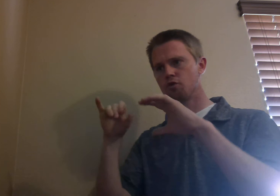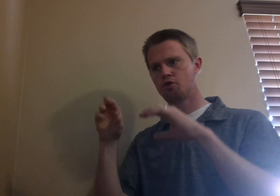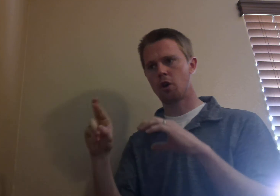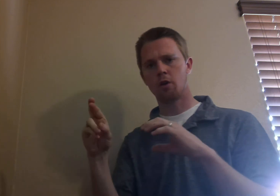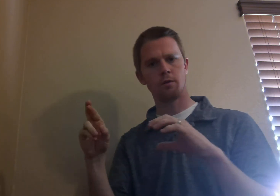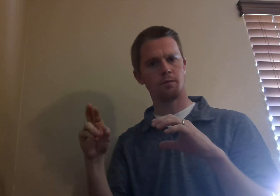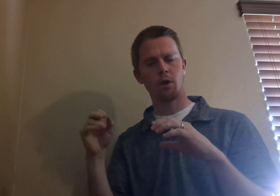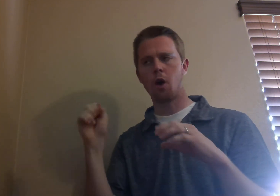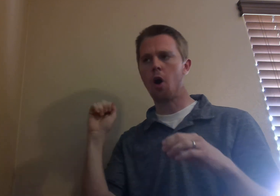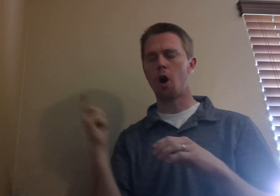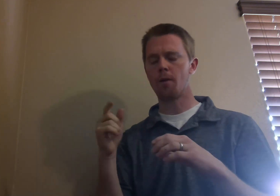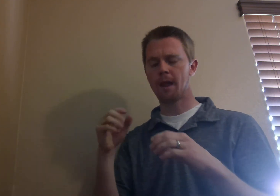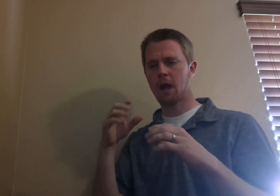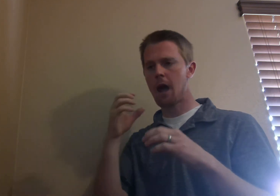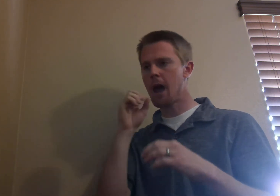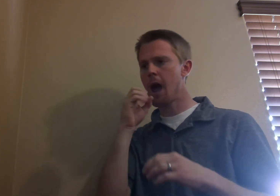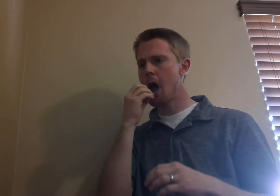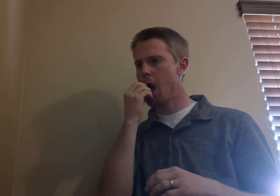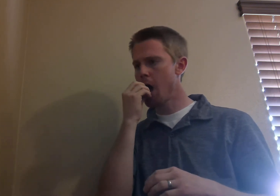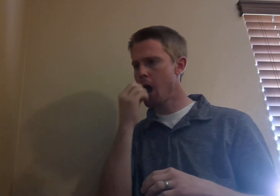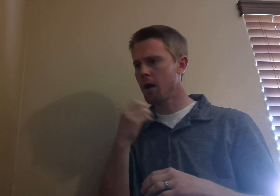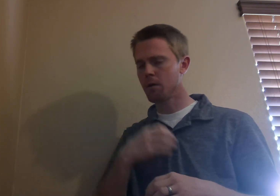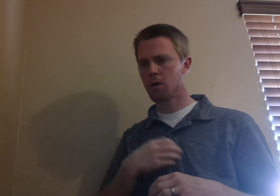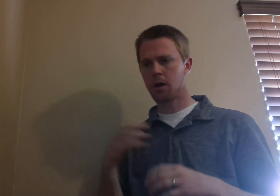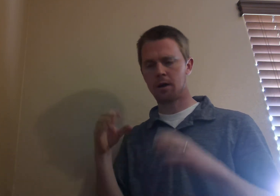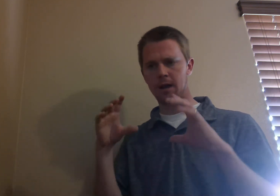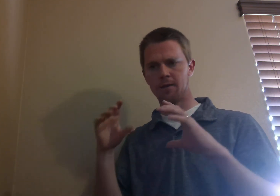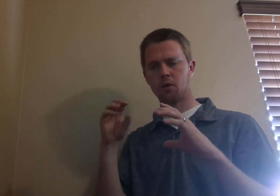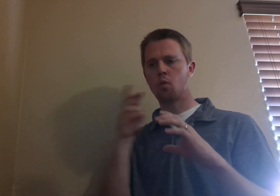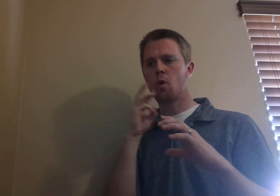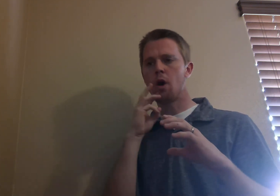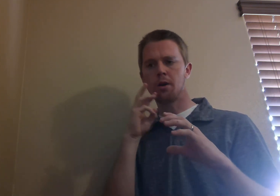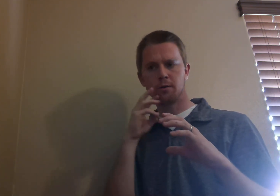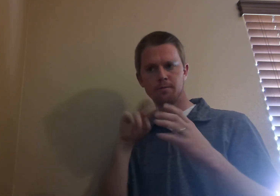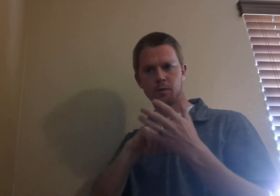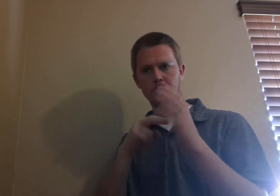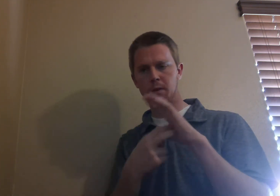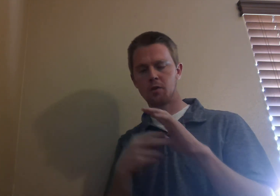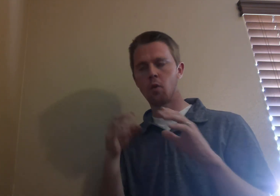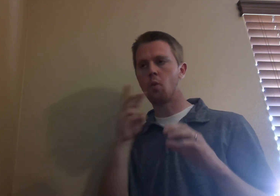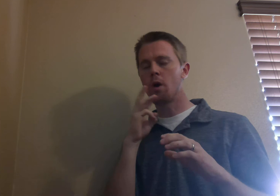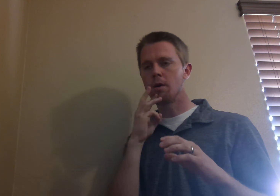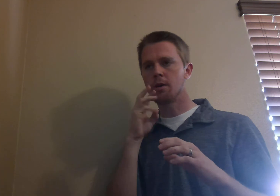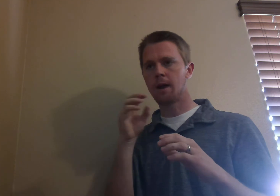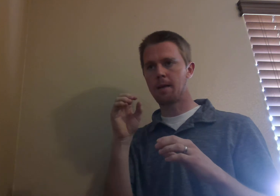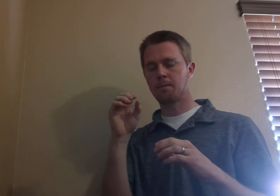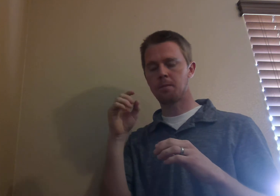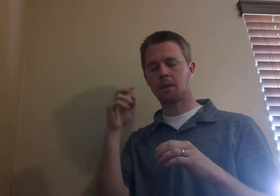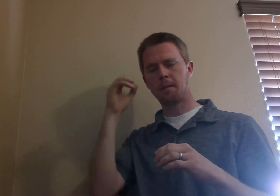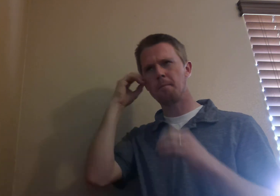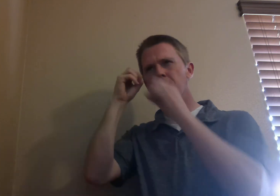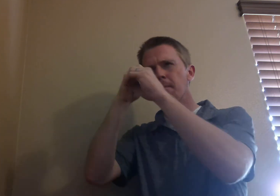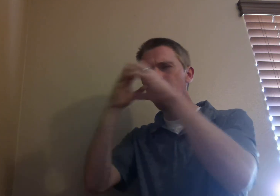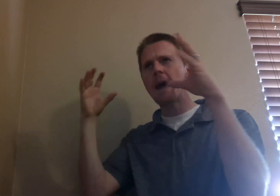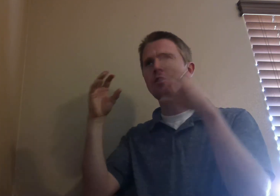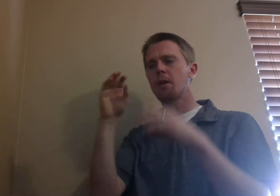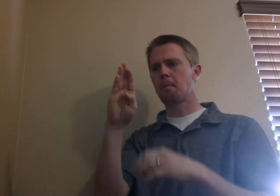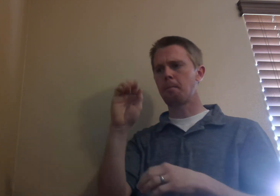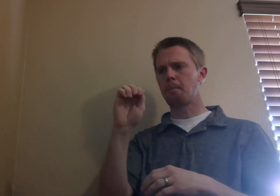air inside this van is just like the water in the jar. Does that make sense? So let's imagine that the balloon is this bubble on